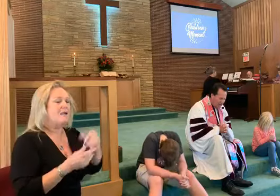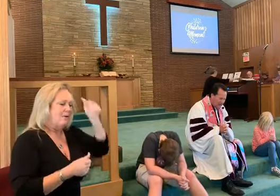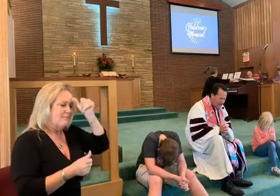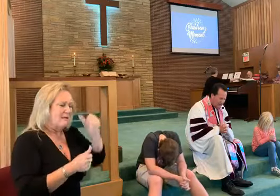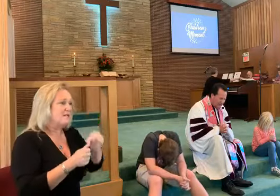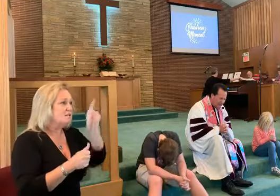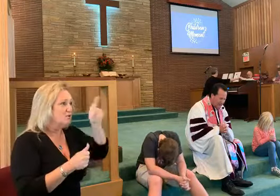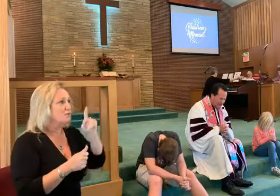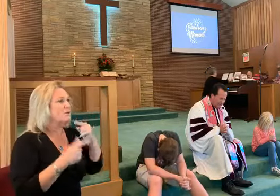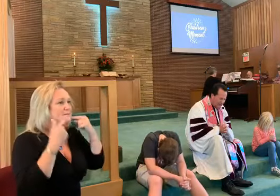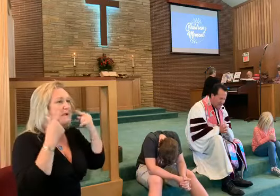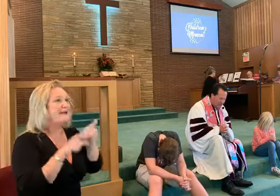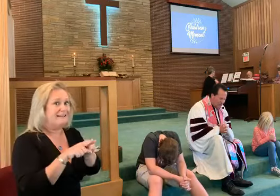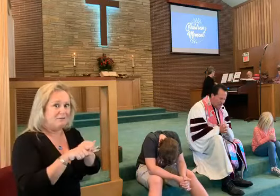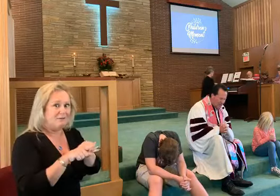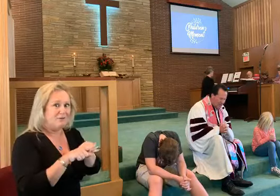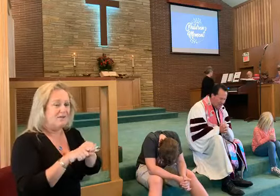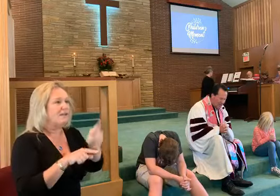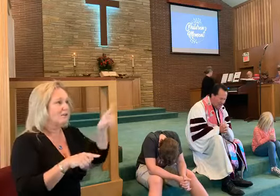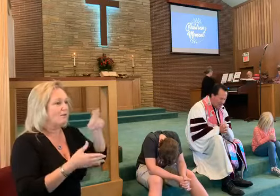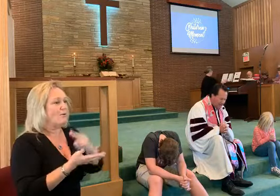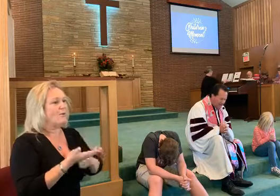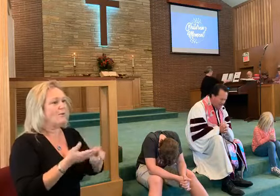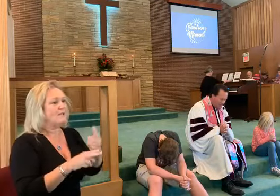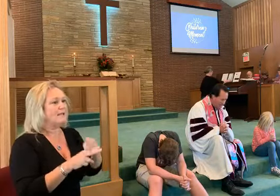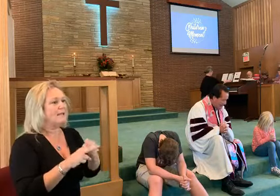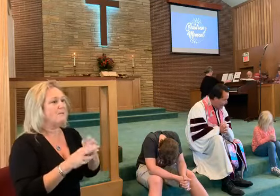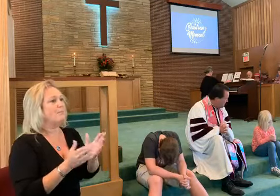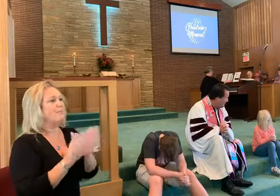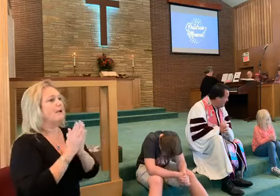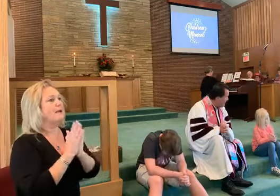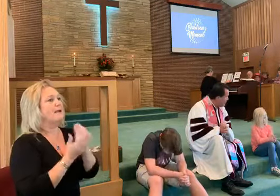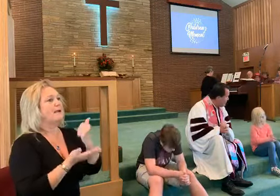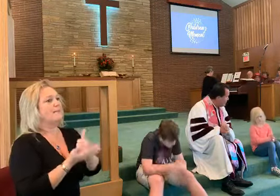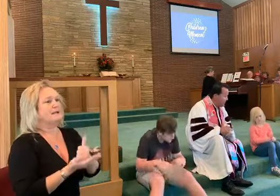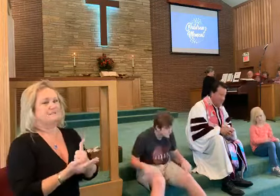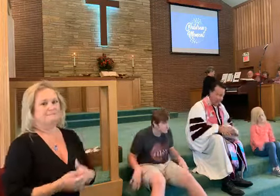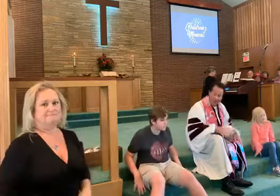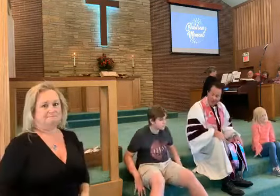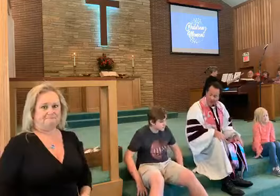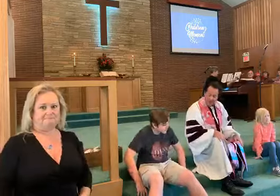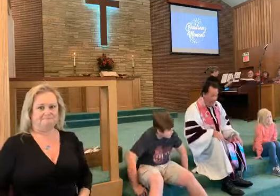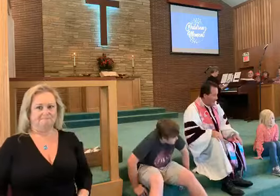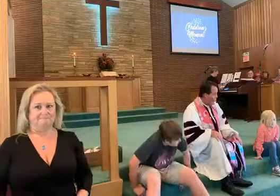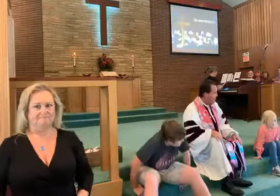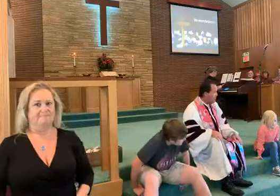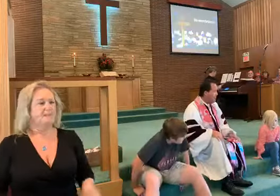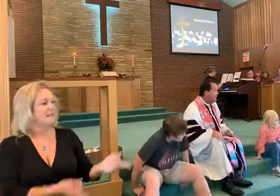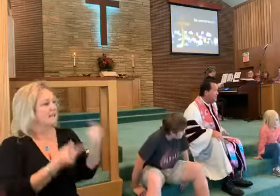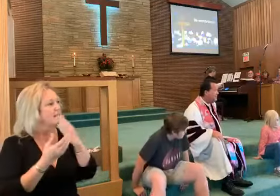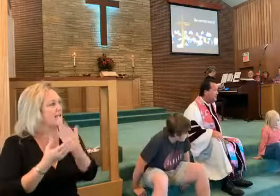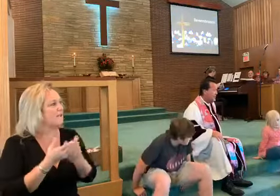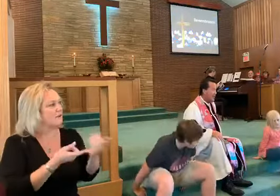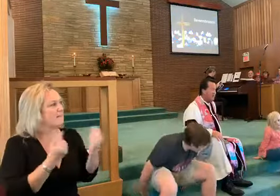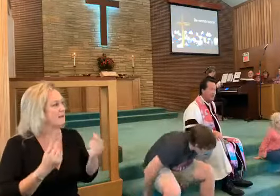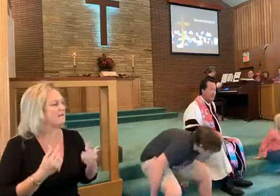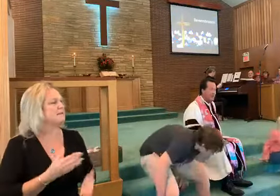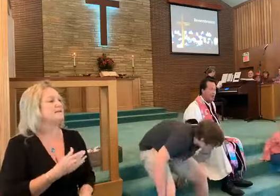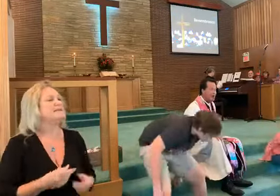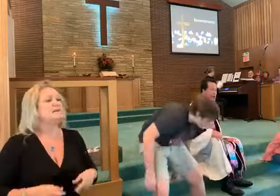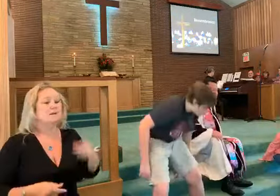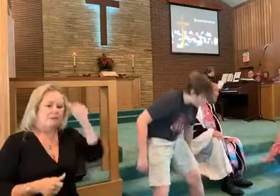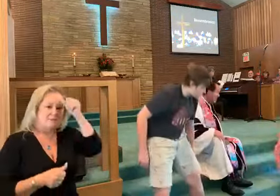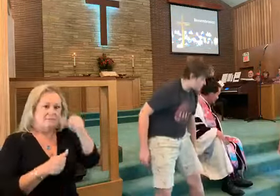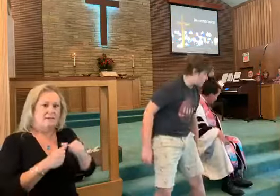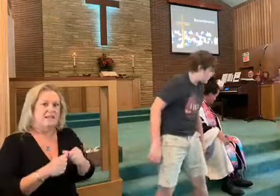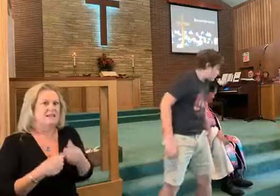you're smiling too. In your holy name we pray. Amen. Thank you so much for coming up this morning. And remember, give a gift if you can. It's